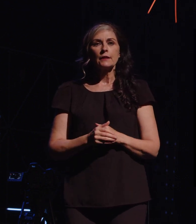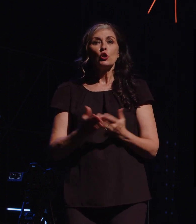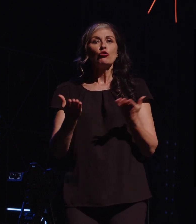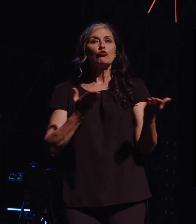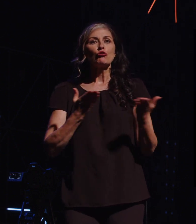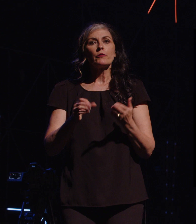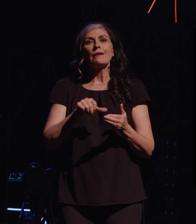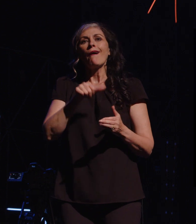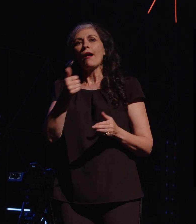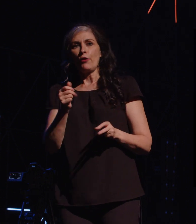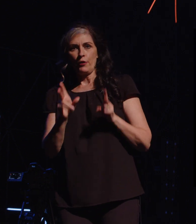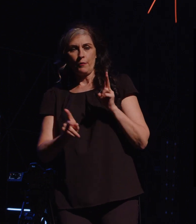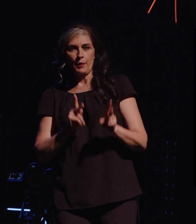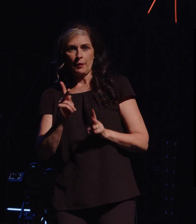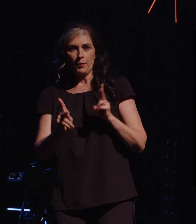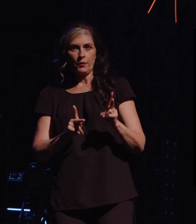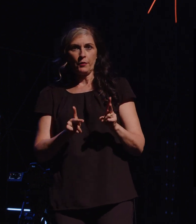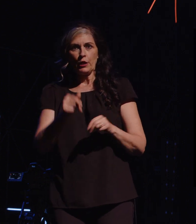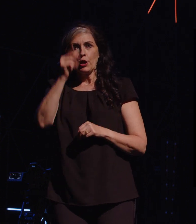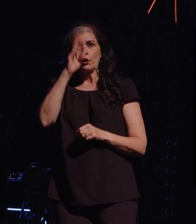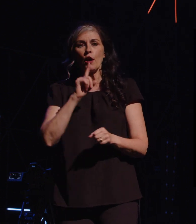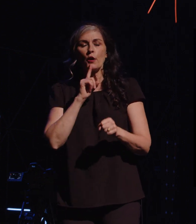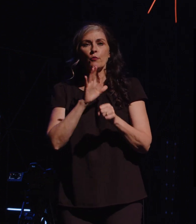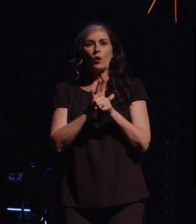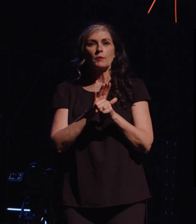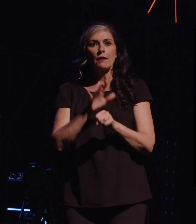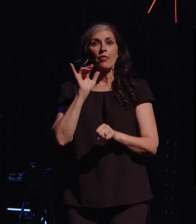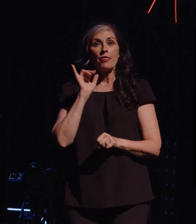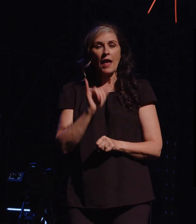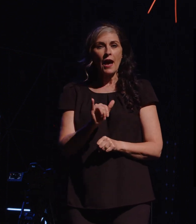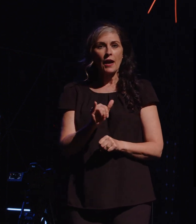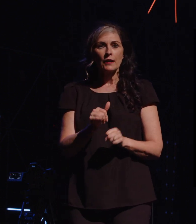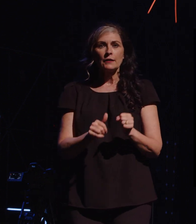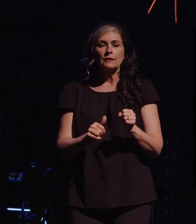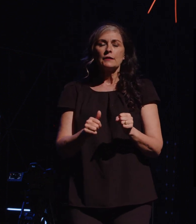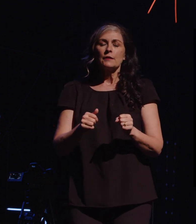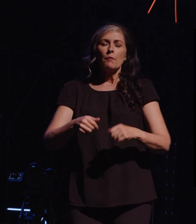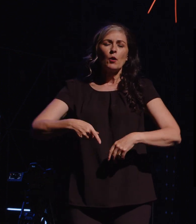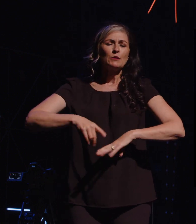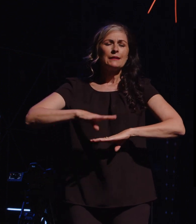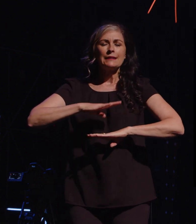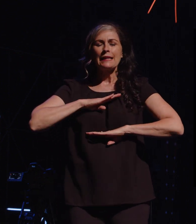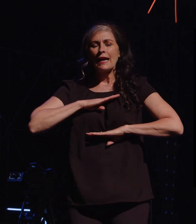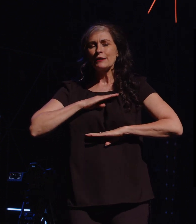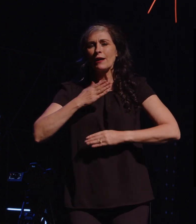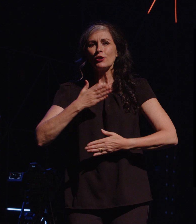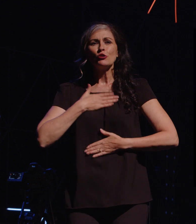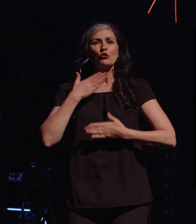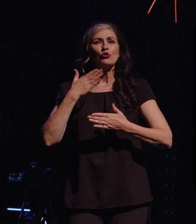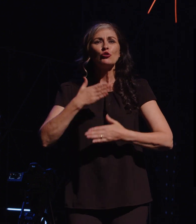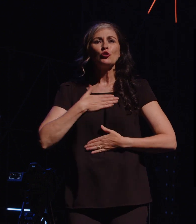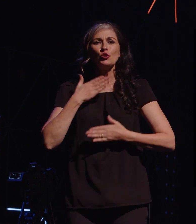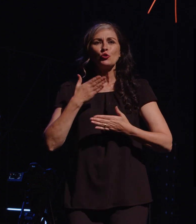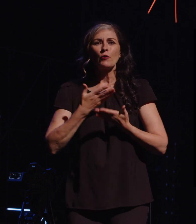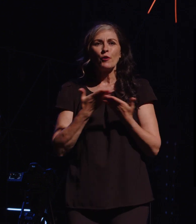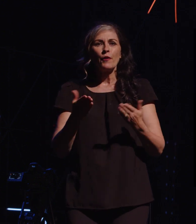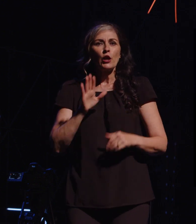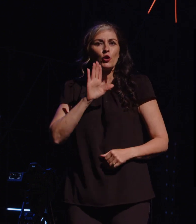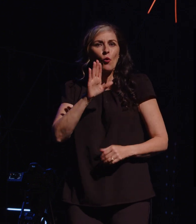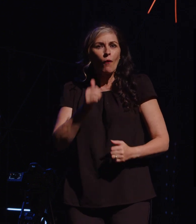serving other people, God promises that that will be the most satisfying and joyful thing in your